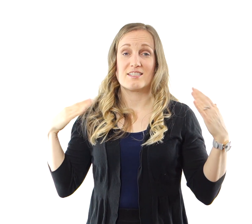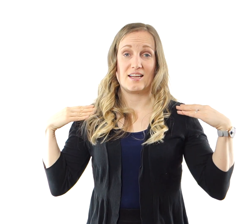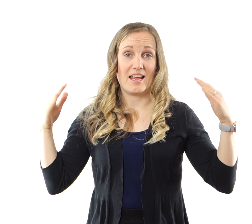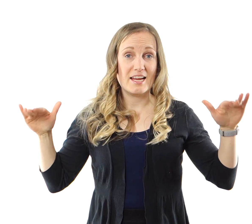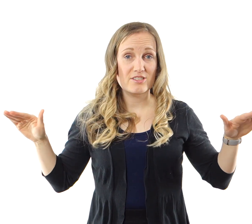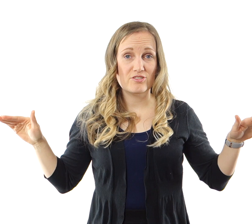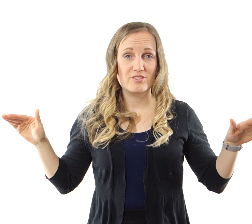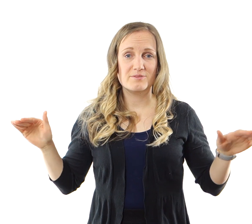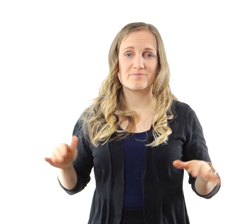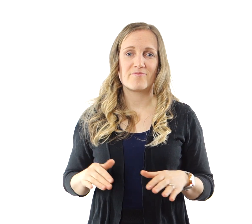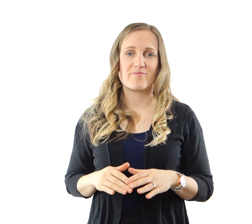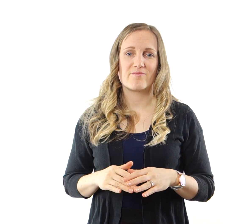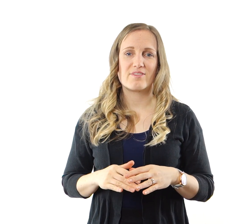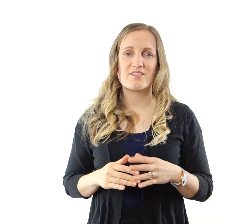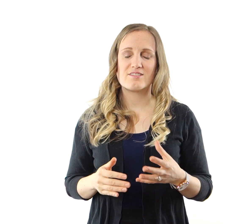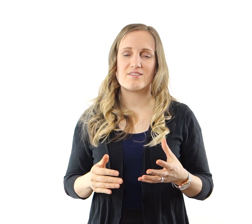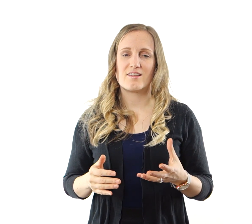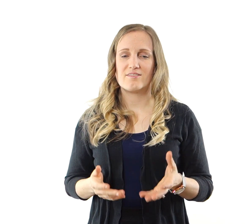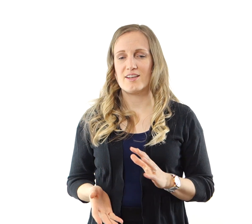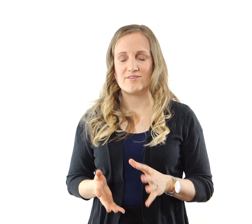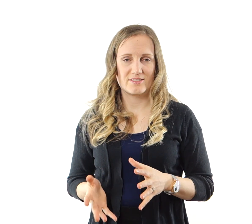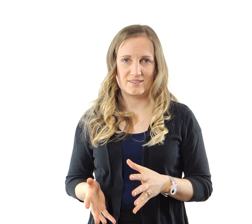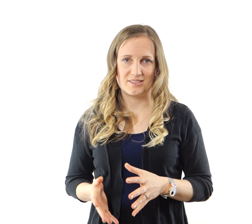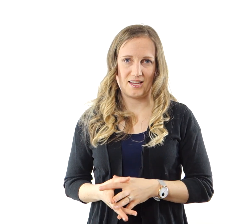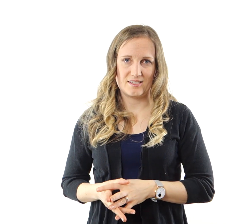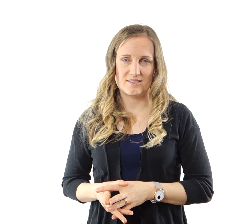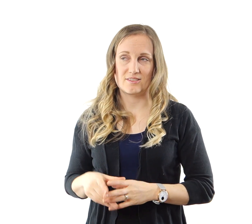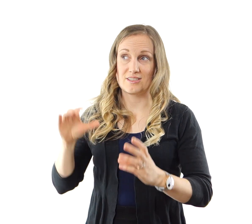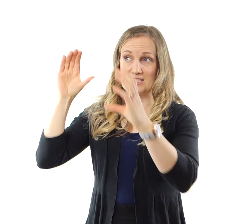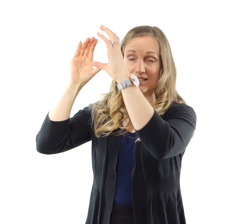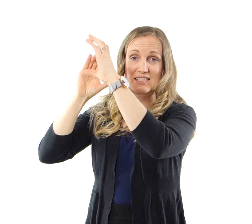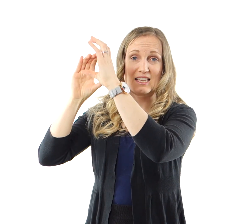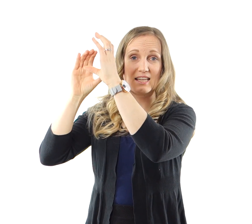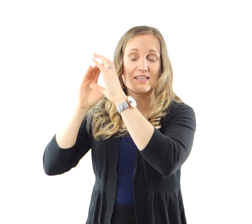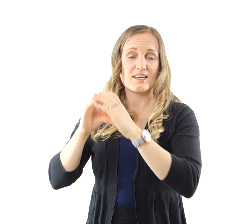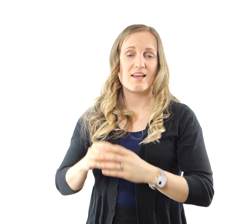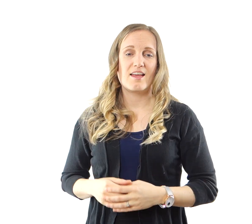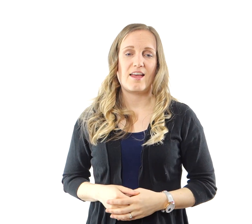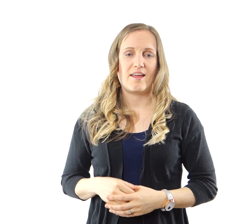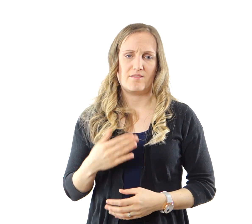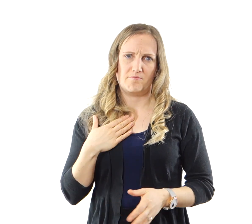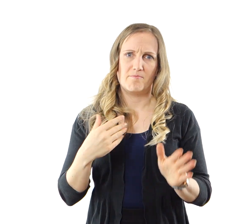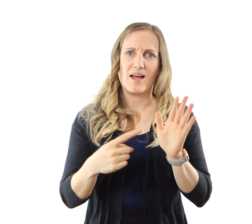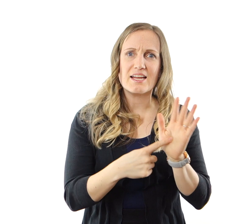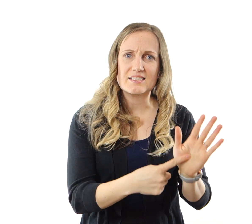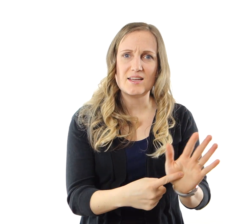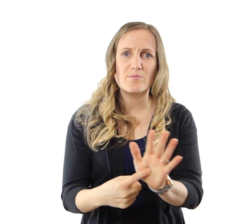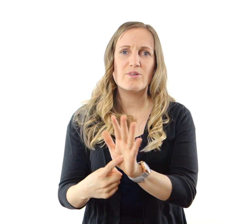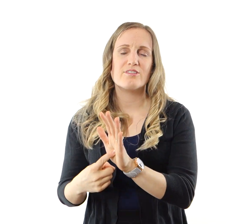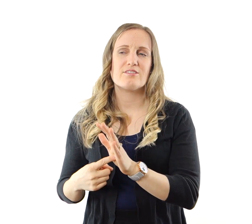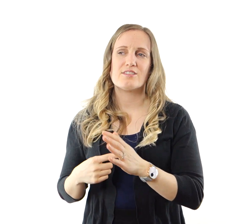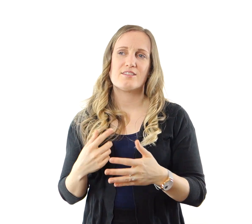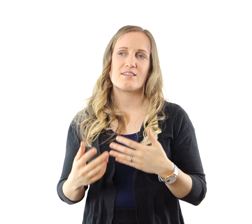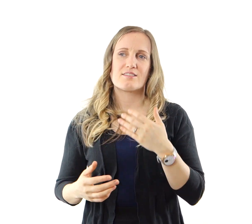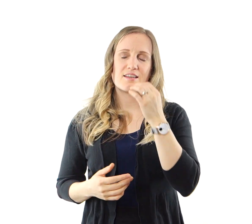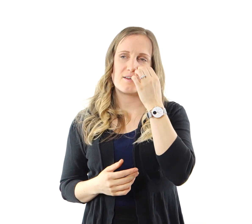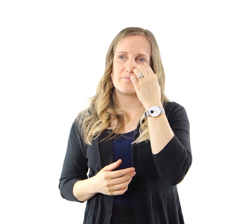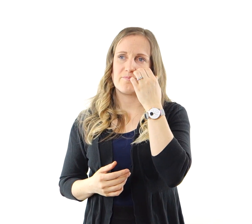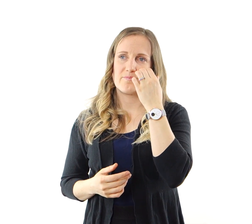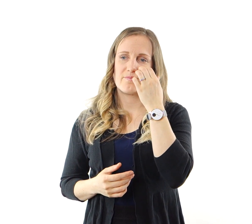sign angel. There's a lot of fun little signs. You get to seek and my example and just things